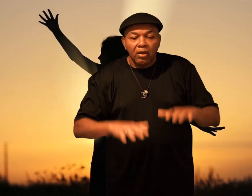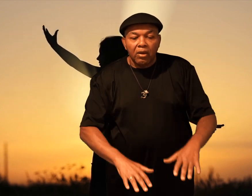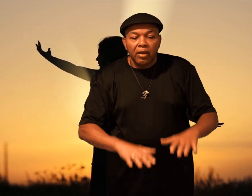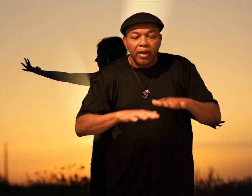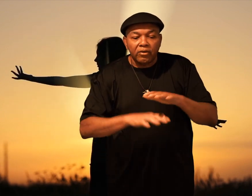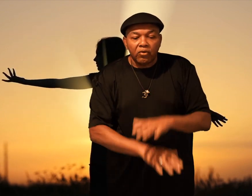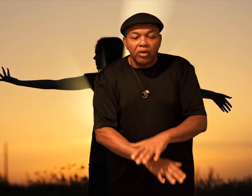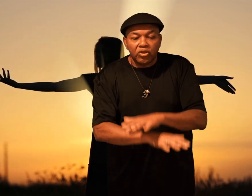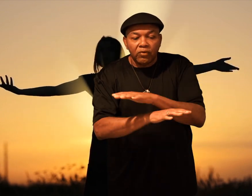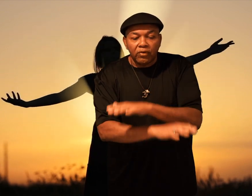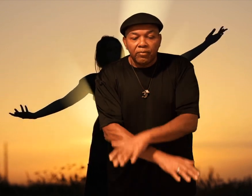And cross over.